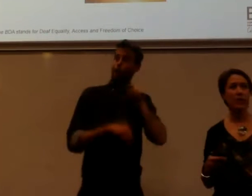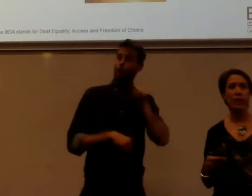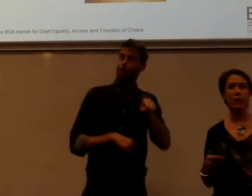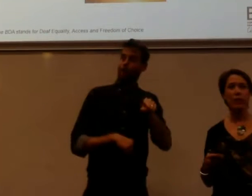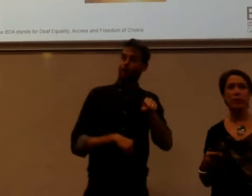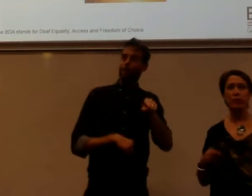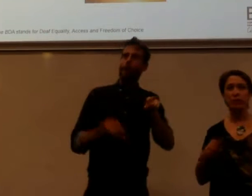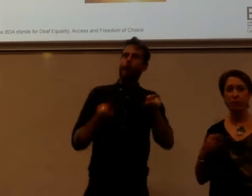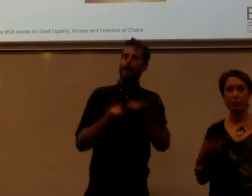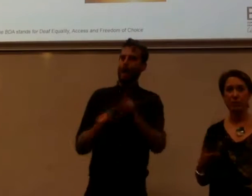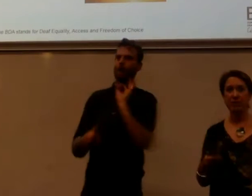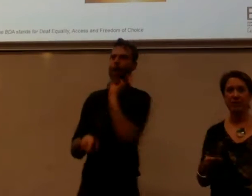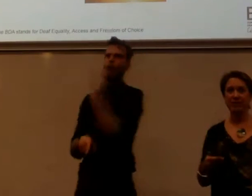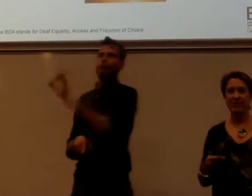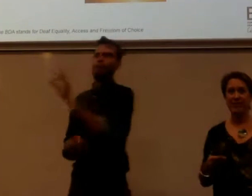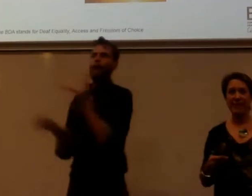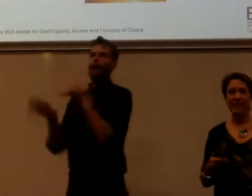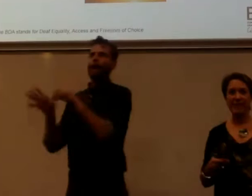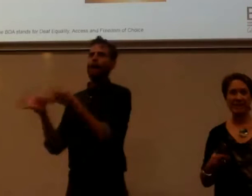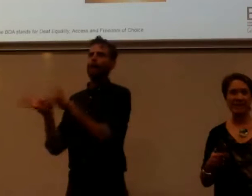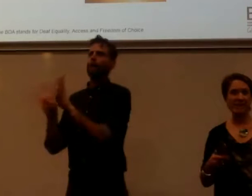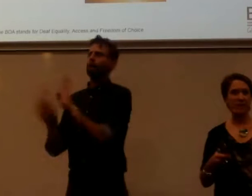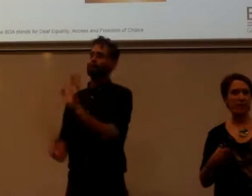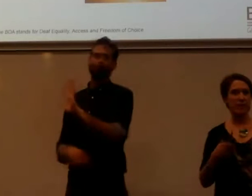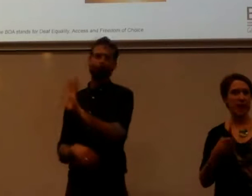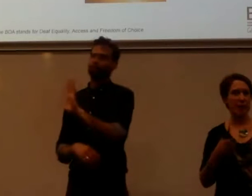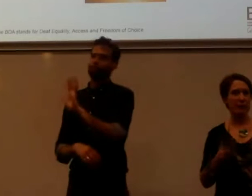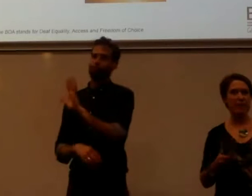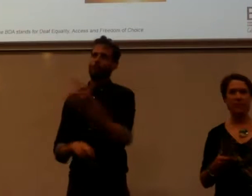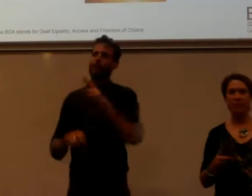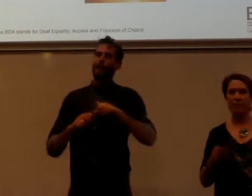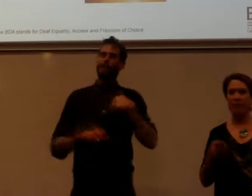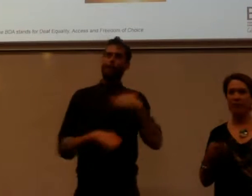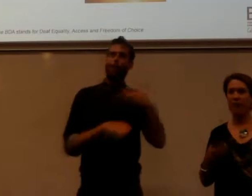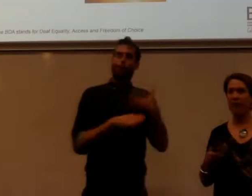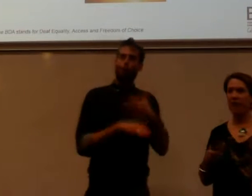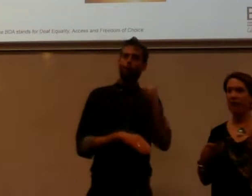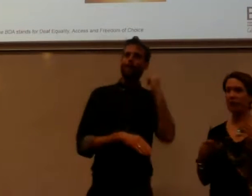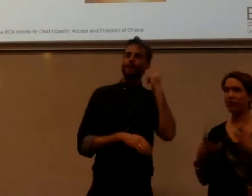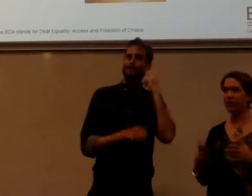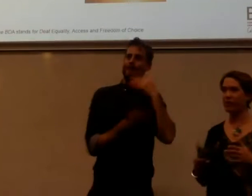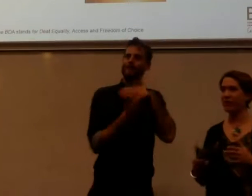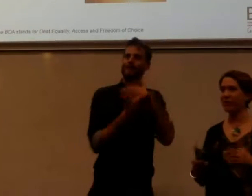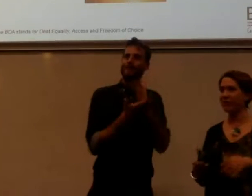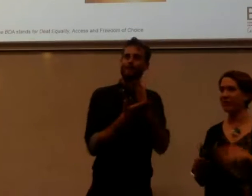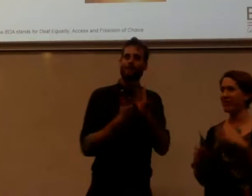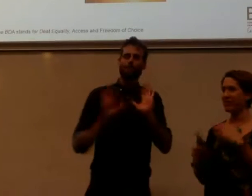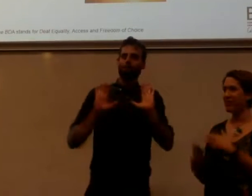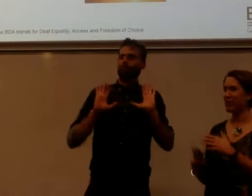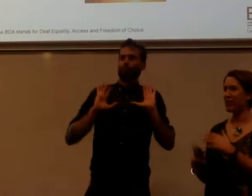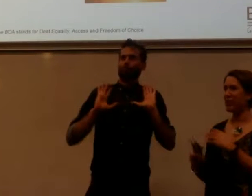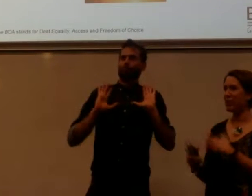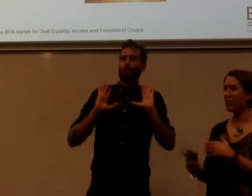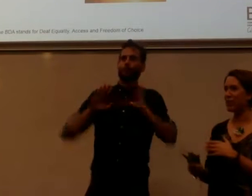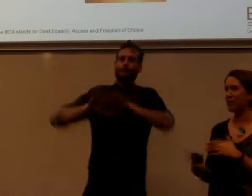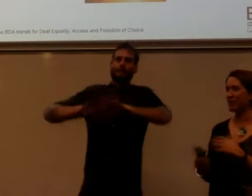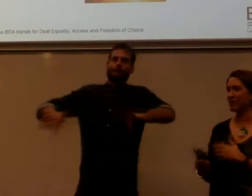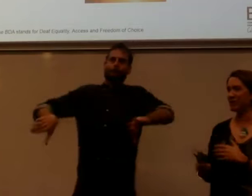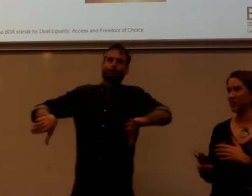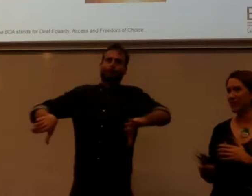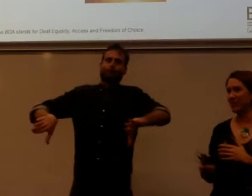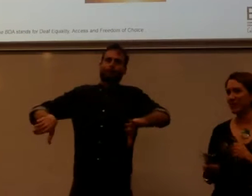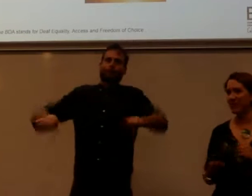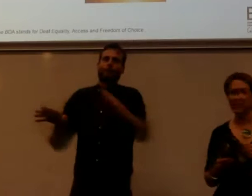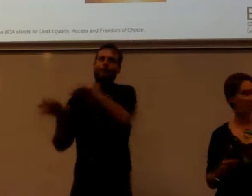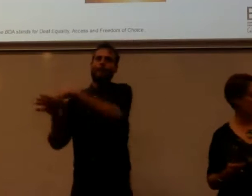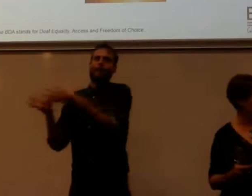that the process is seen as being absolutely fair and transparent, and that there are no conflicts